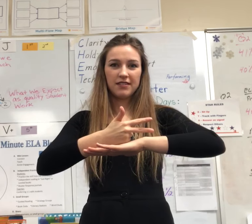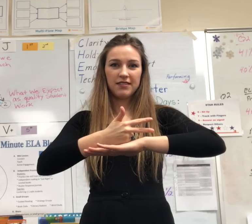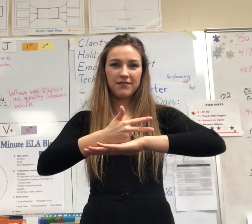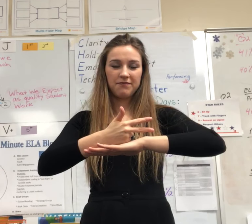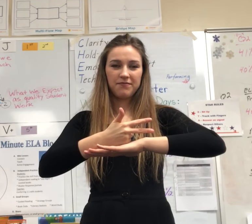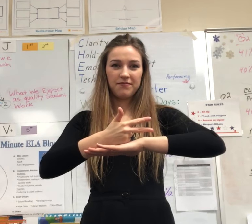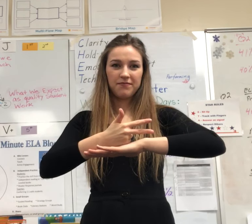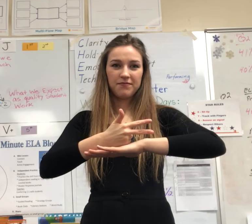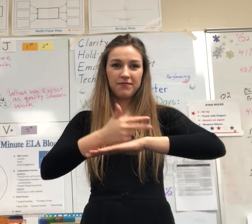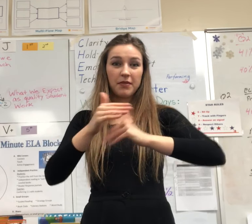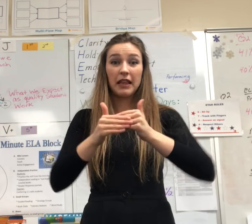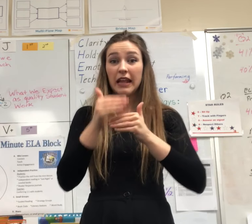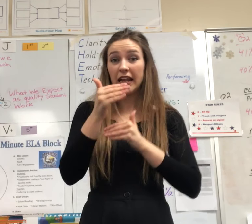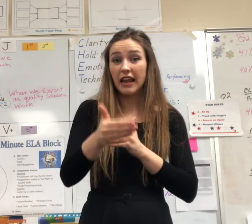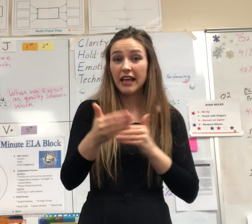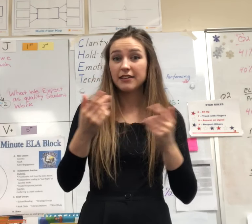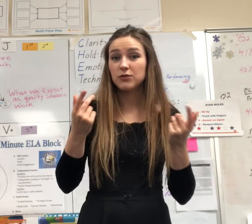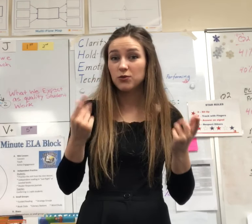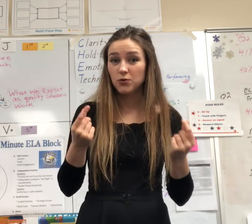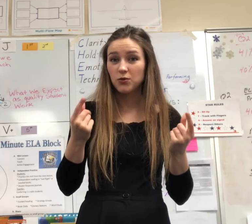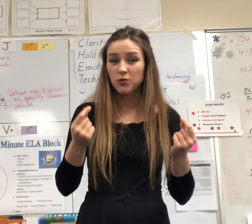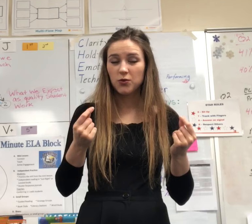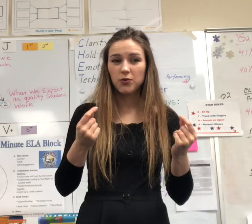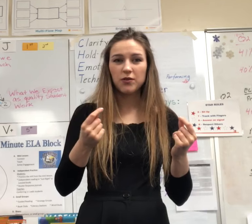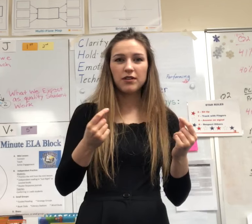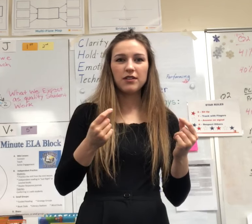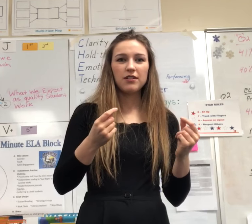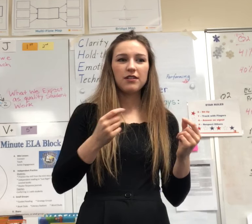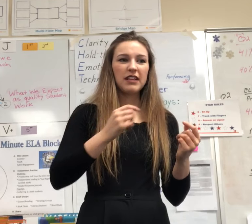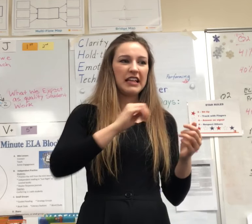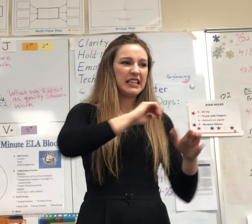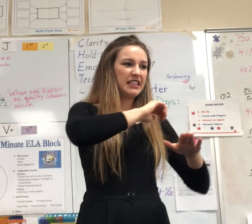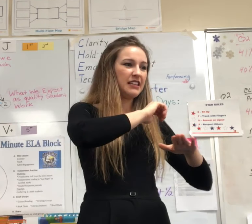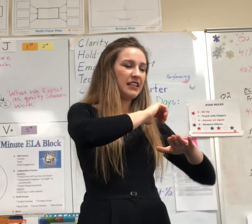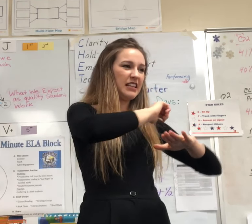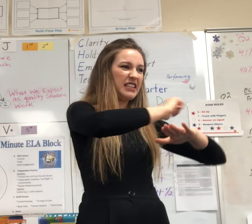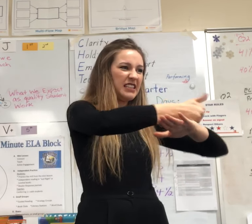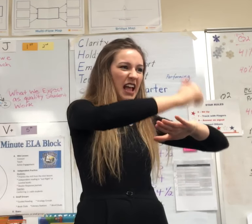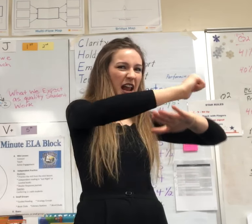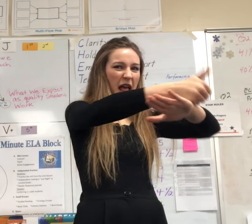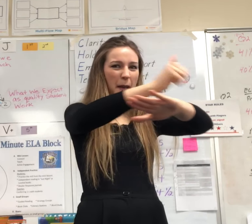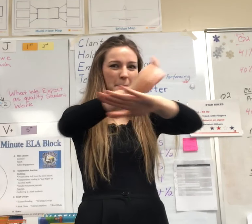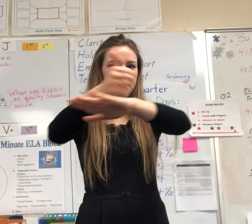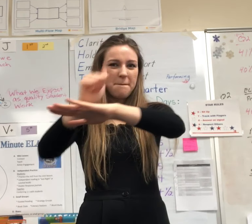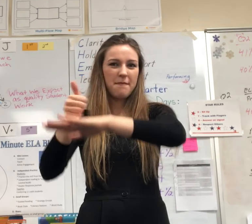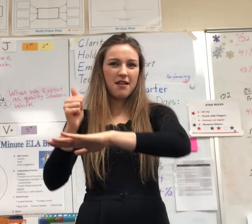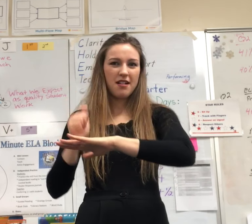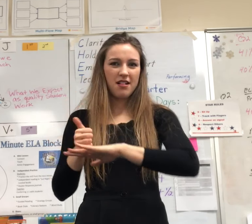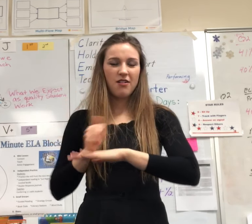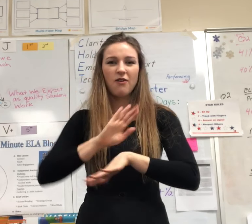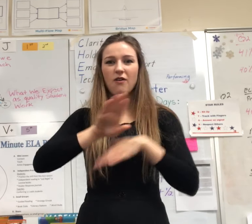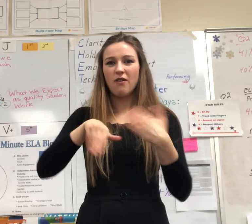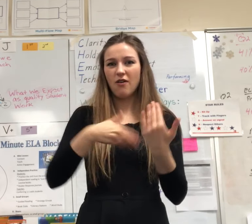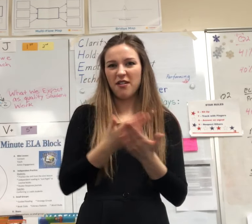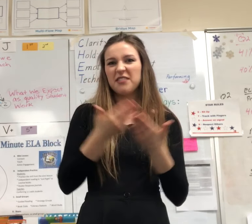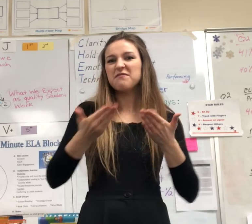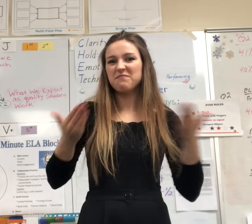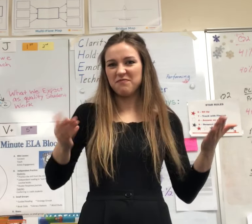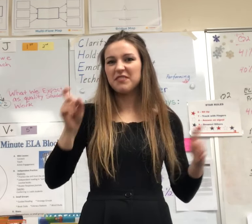as it is pictured. Okay, now if you notice the picture, what did you? The picture kind of looks like what I showed you,